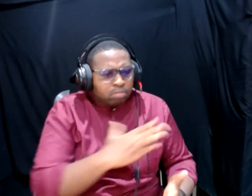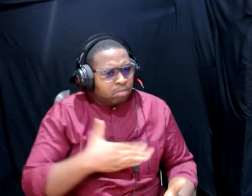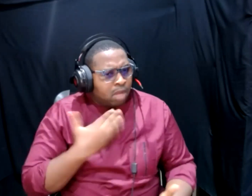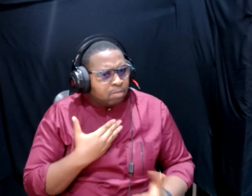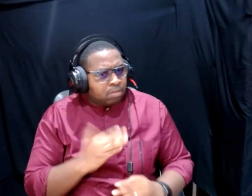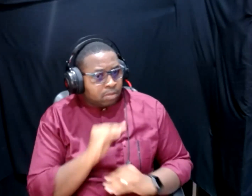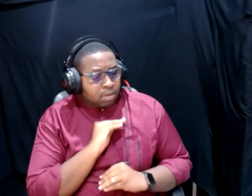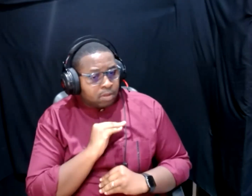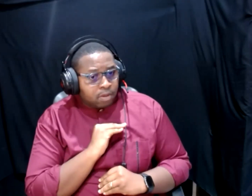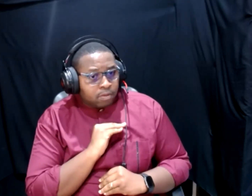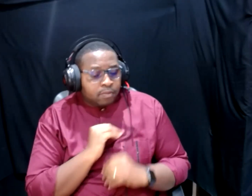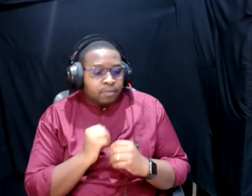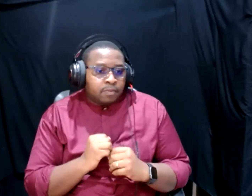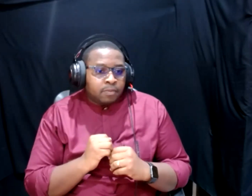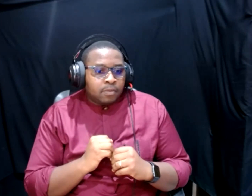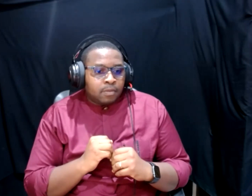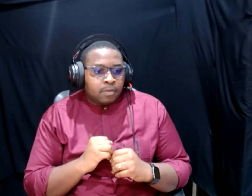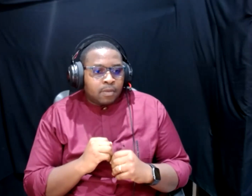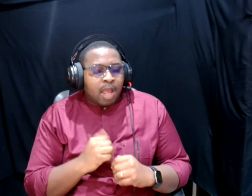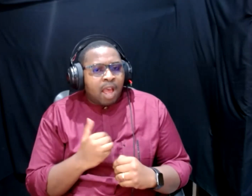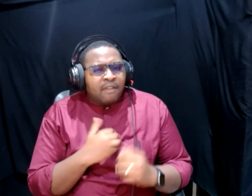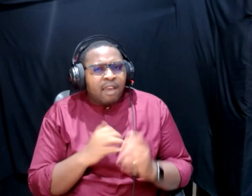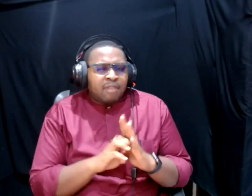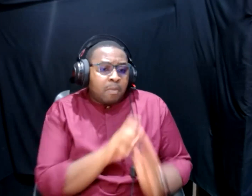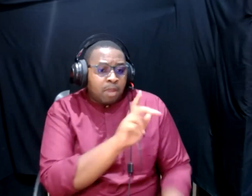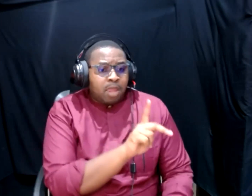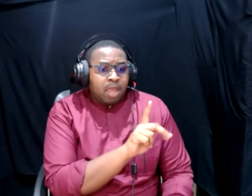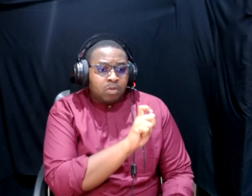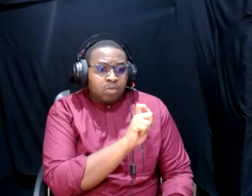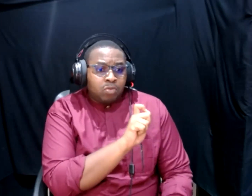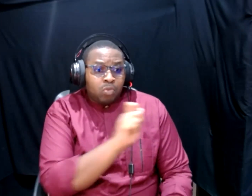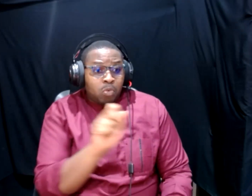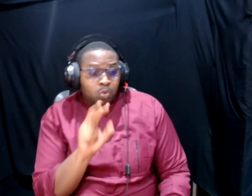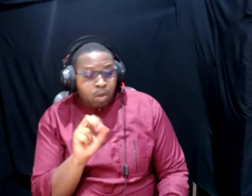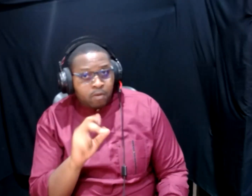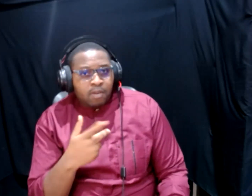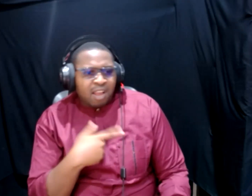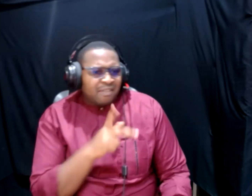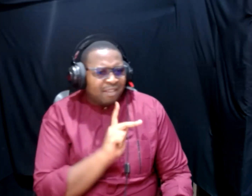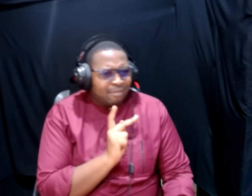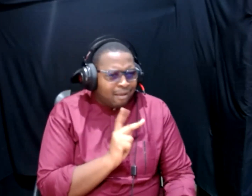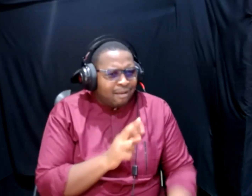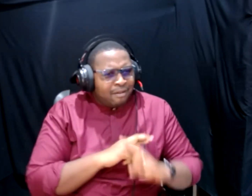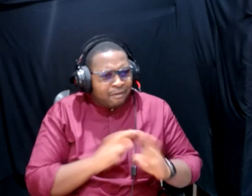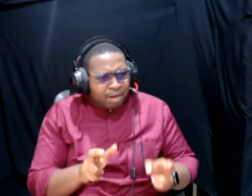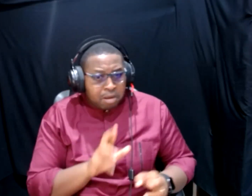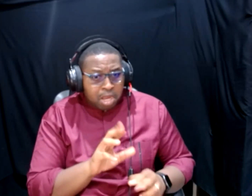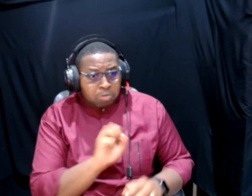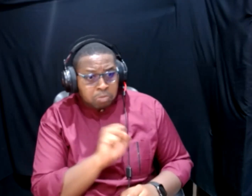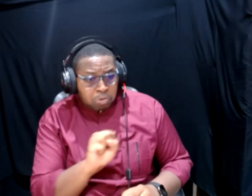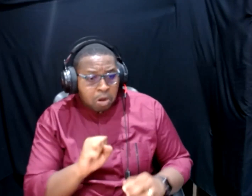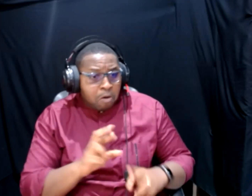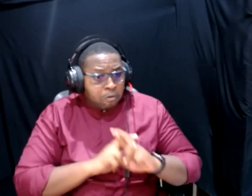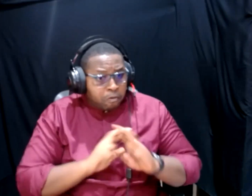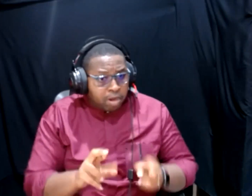These improvements would include K through 12 and early learning educational outcomes like kindergarten readiness, social emotional learning, resiliency,